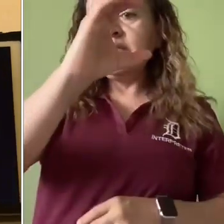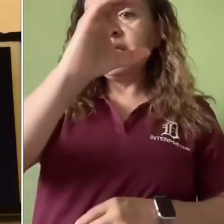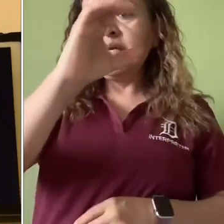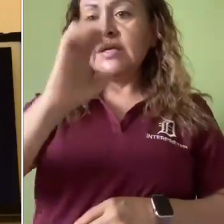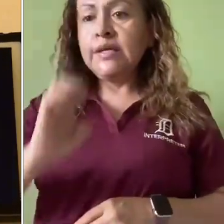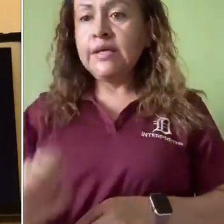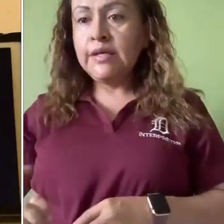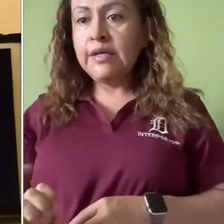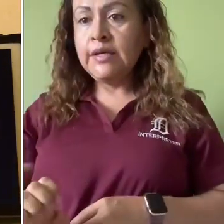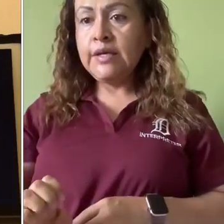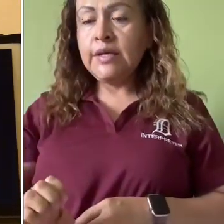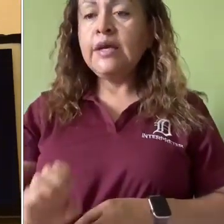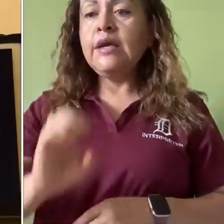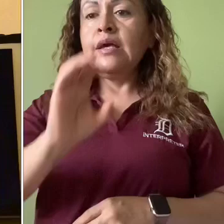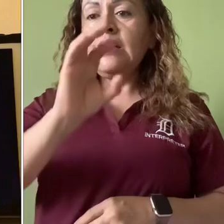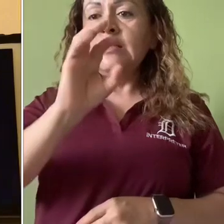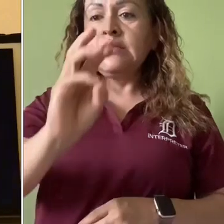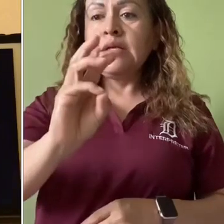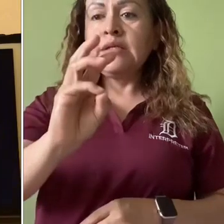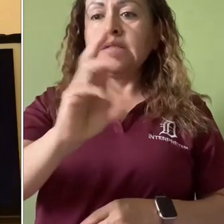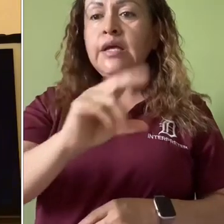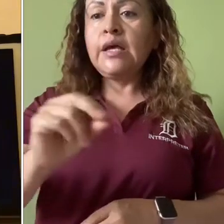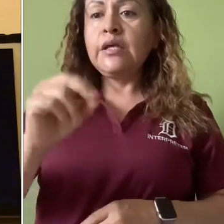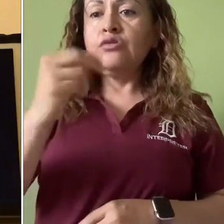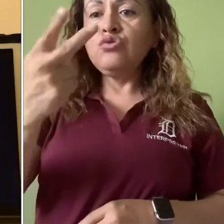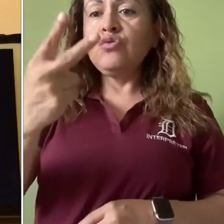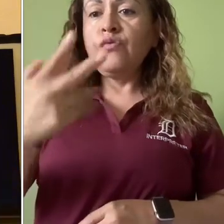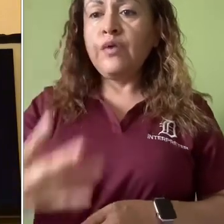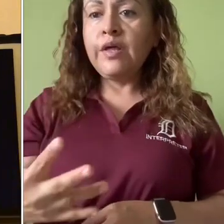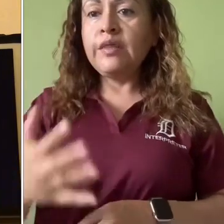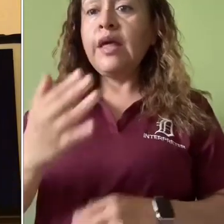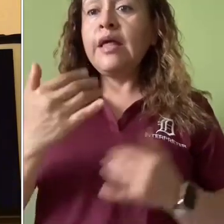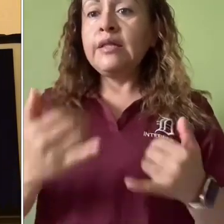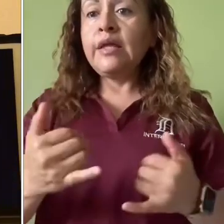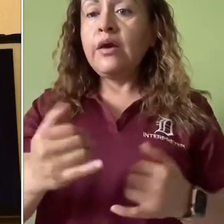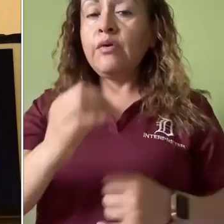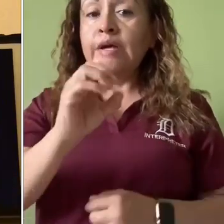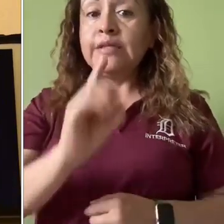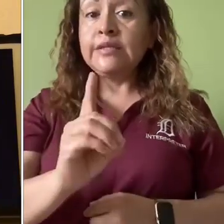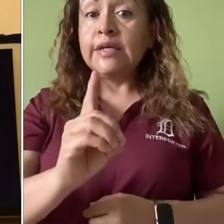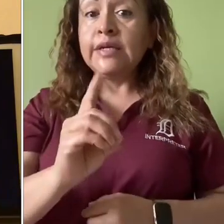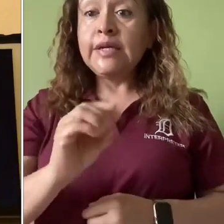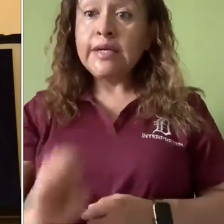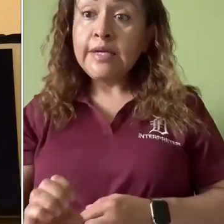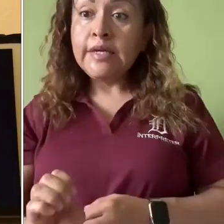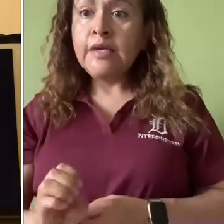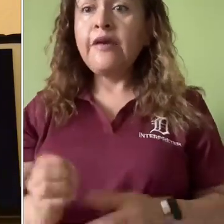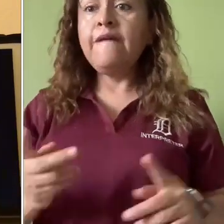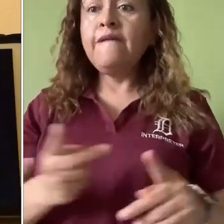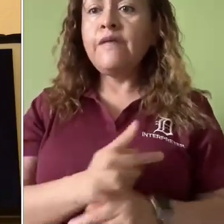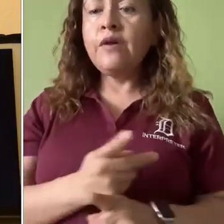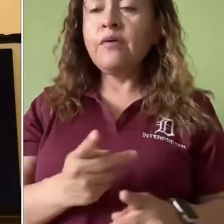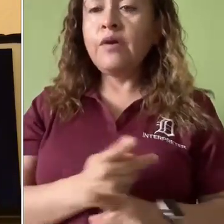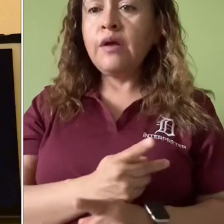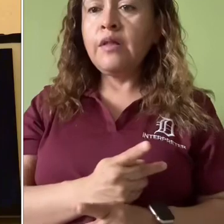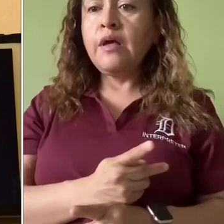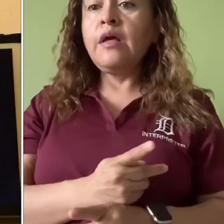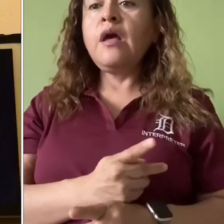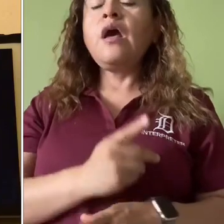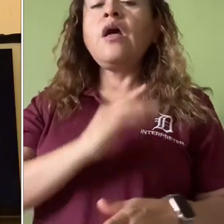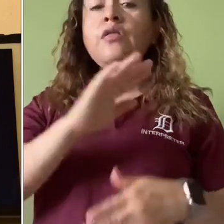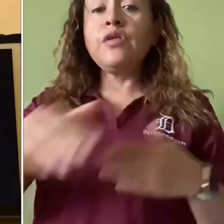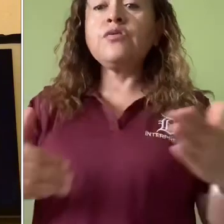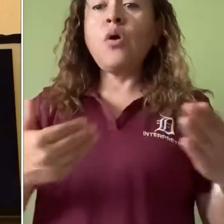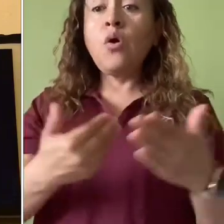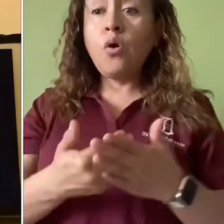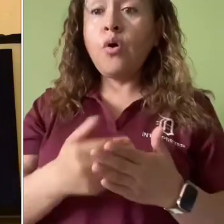length, CE right over here, this is 6 2/5. And so DE right over here, what we actually have to